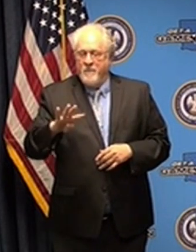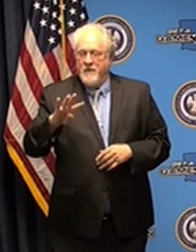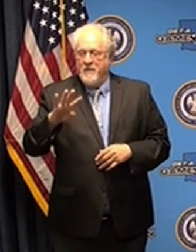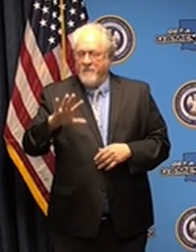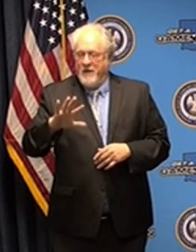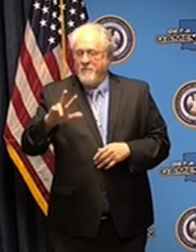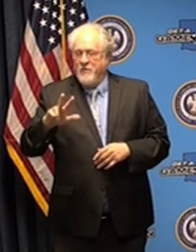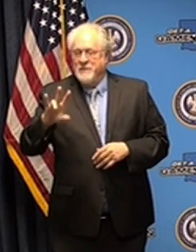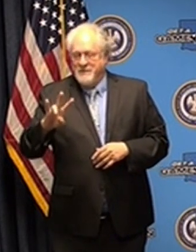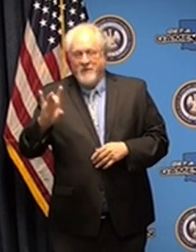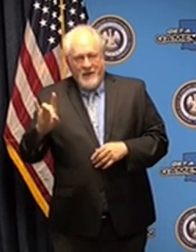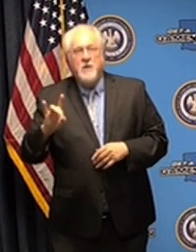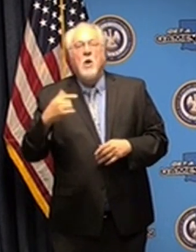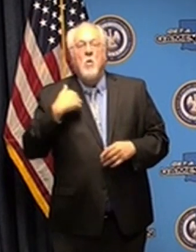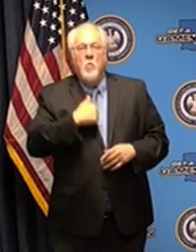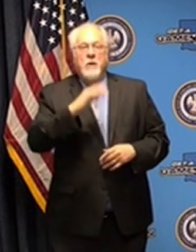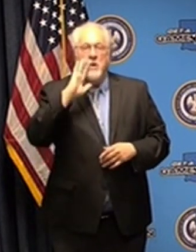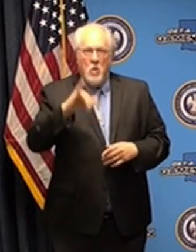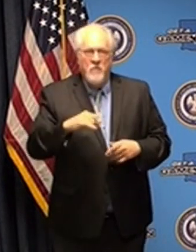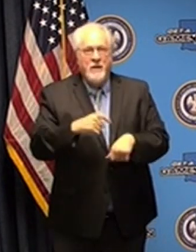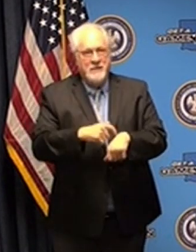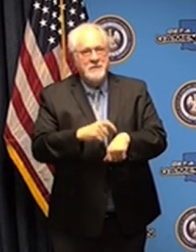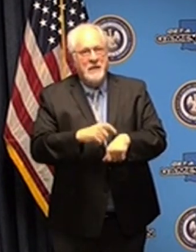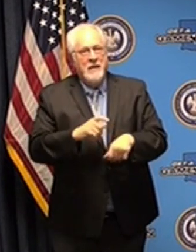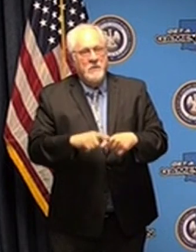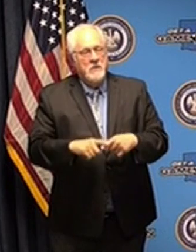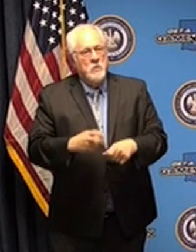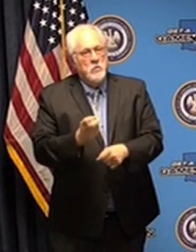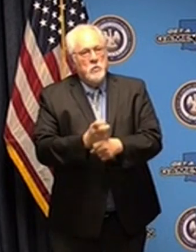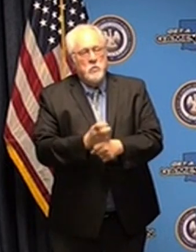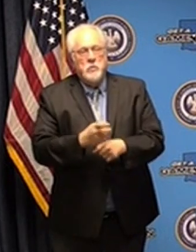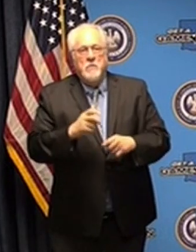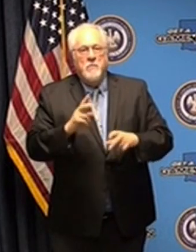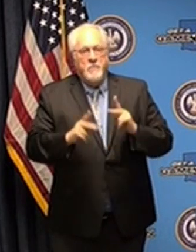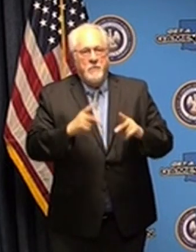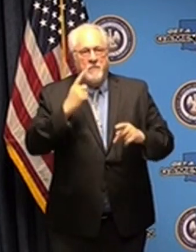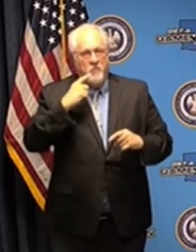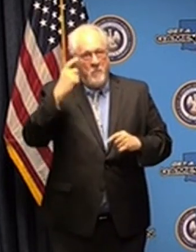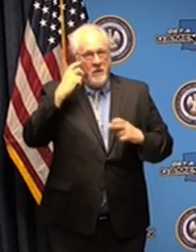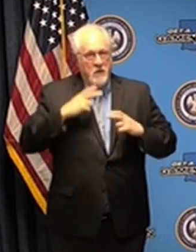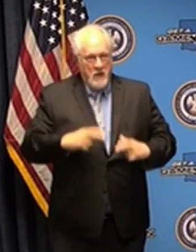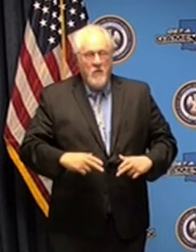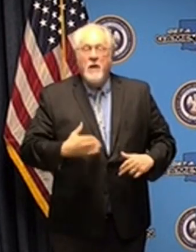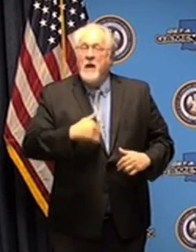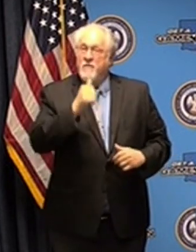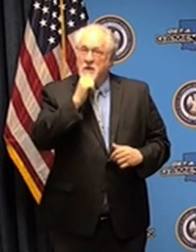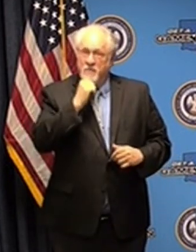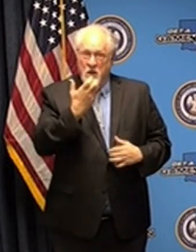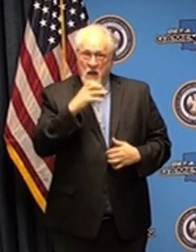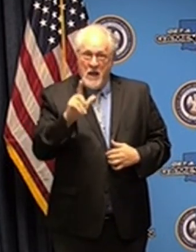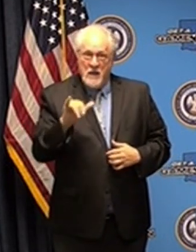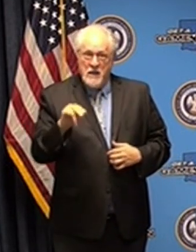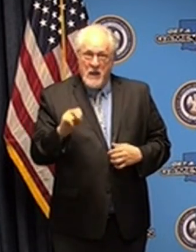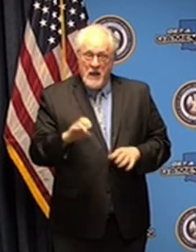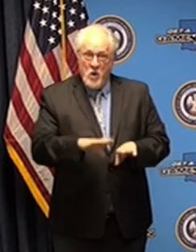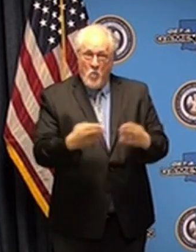1-888-524-3578. Additionally, we know that times like this can take a toll on people's mental health. We have a confidential hotline that is